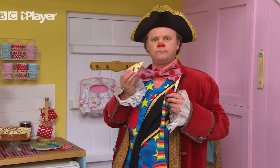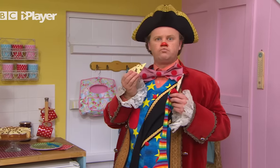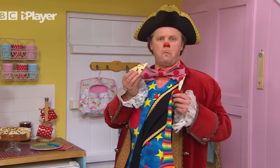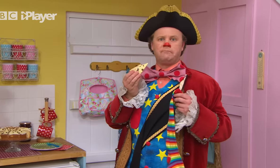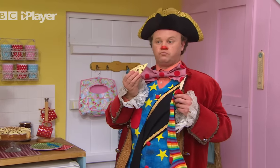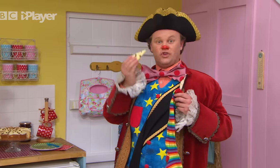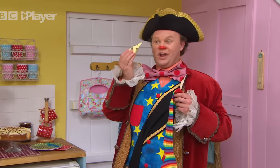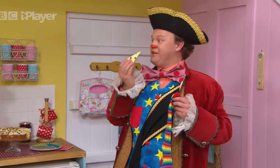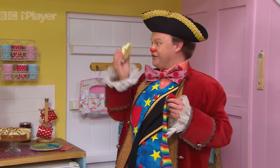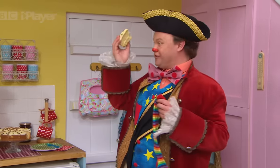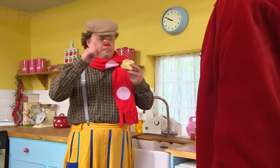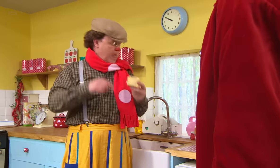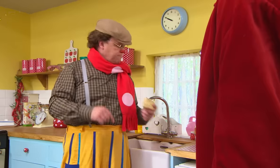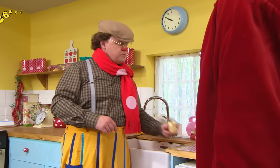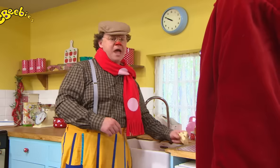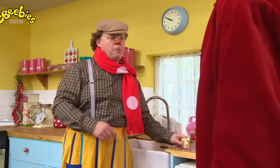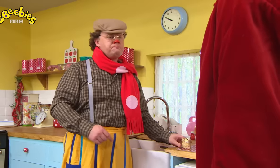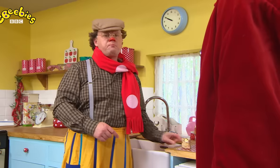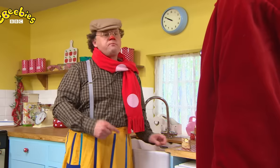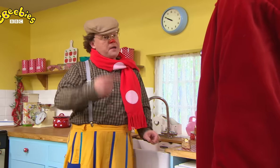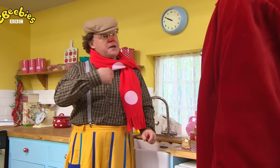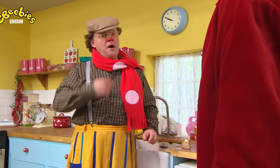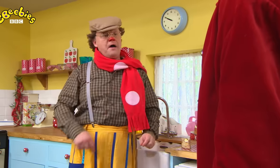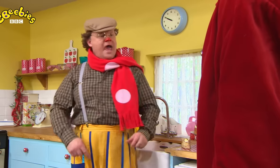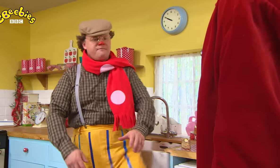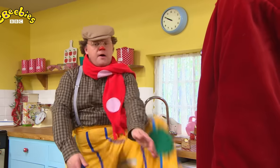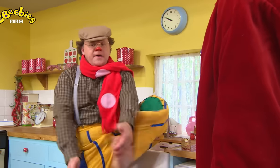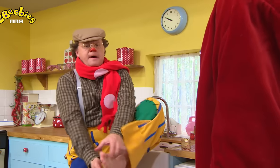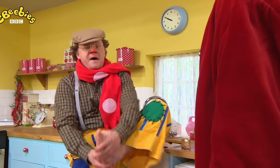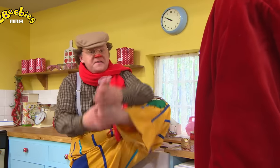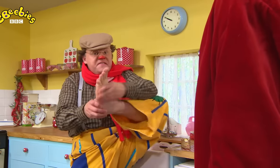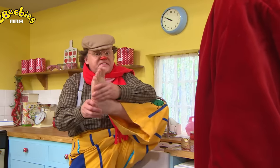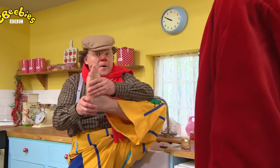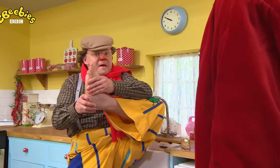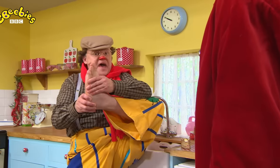Mmm, delicious! Now, can I have my sock back?